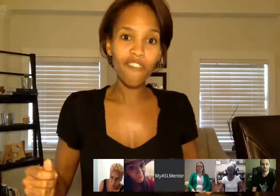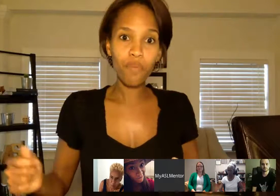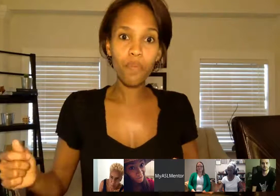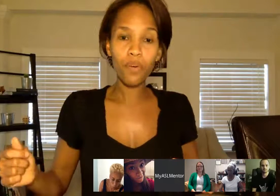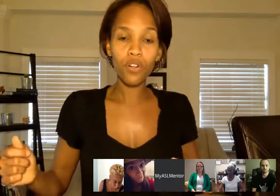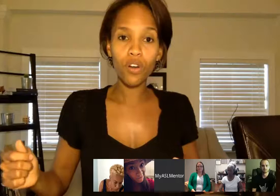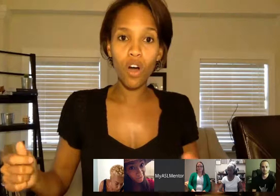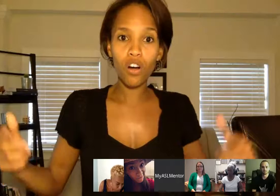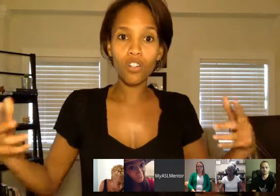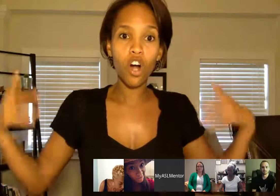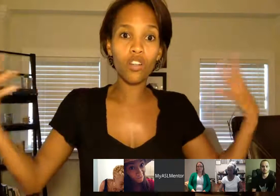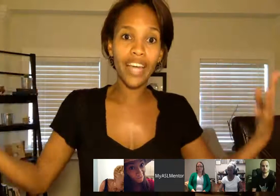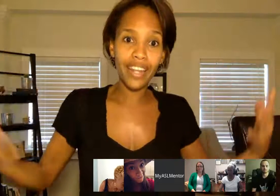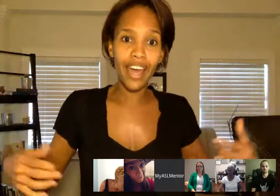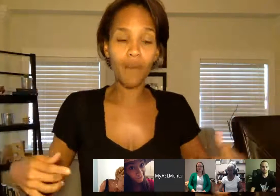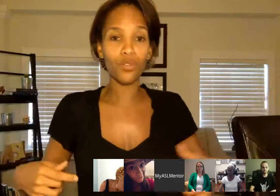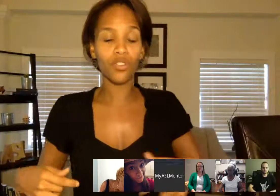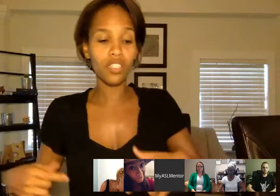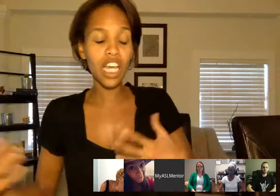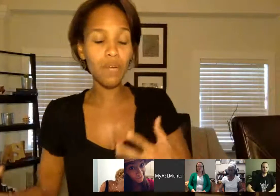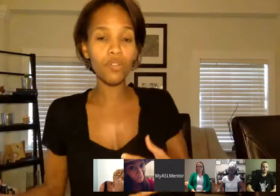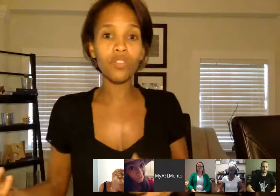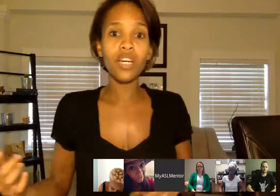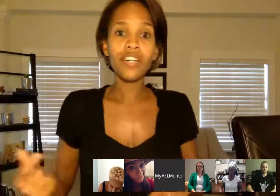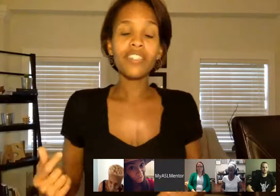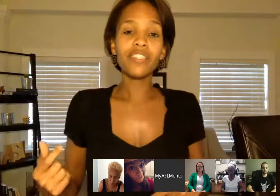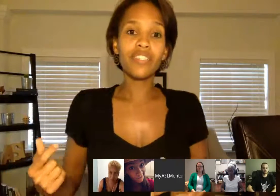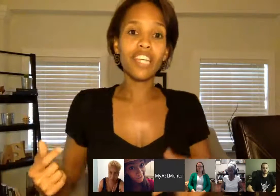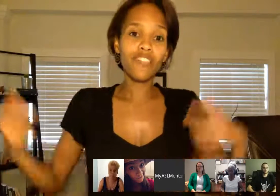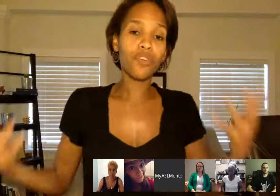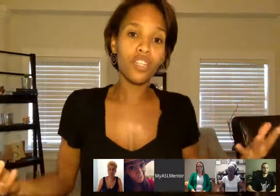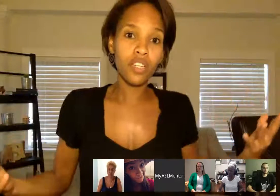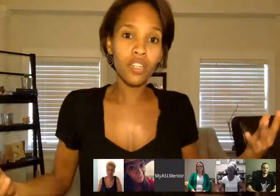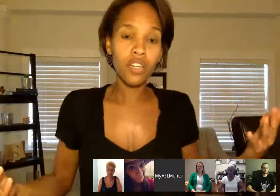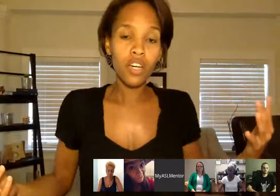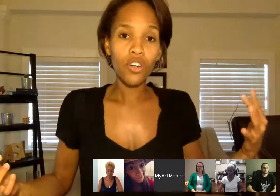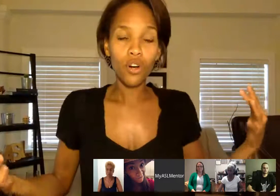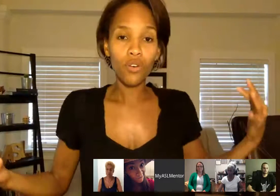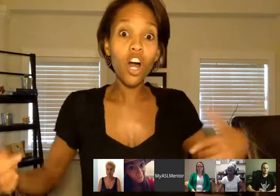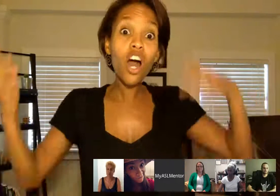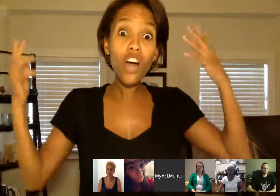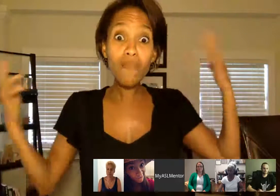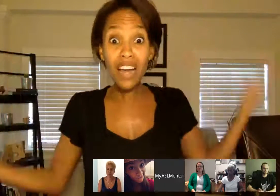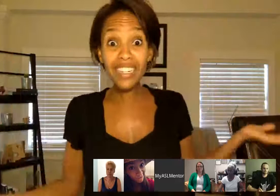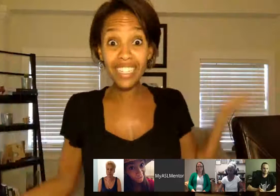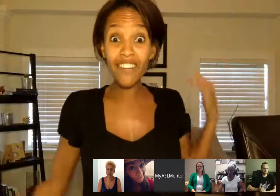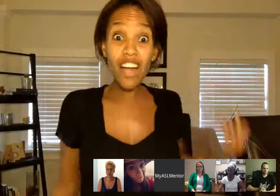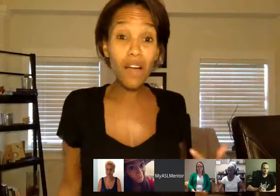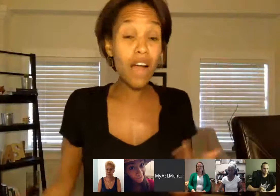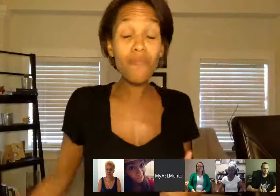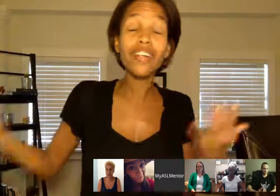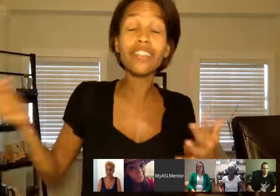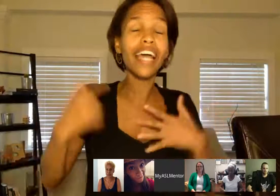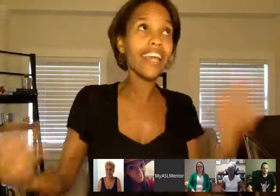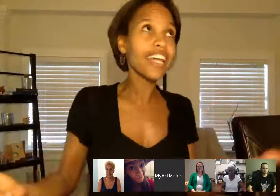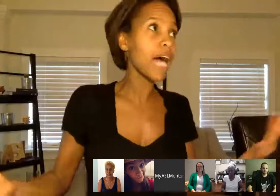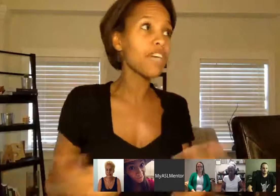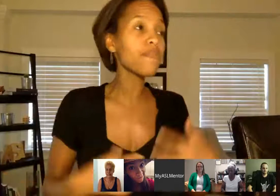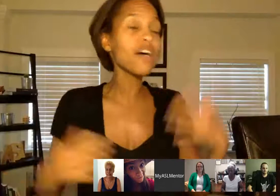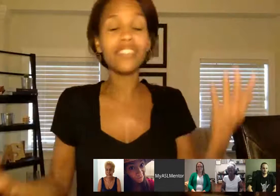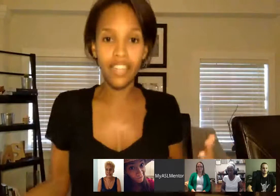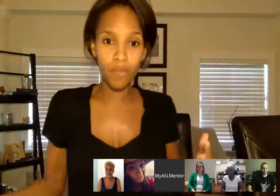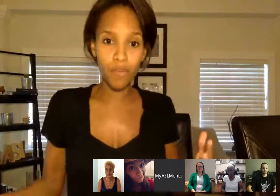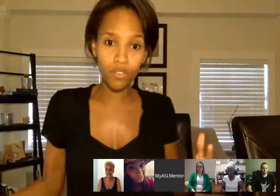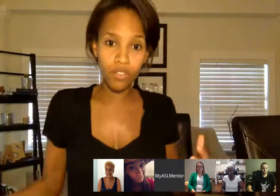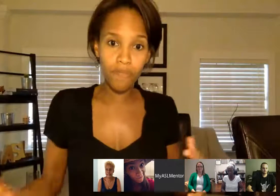when deaf people are called handicapped or disabled, the deaf community goes, oh, I'm not deaf, I'm not handicapped,